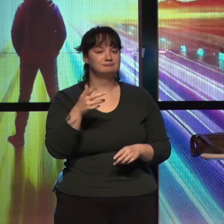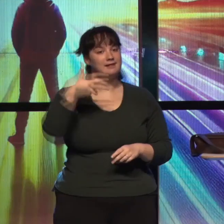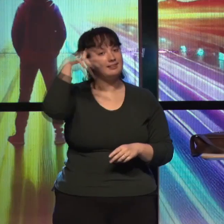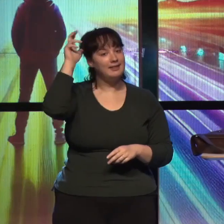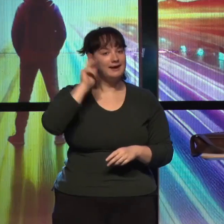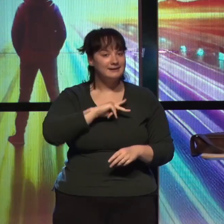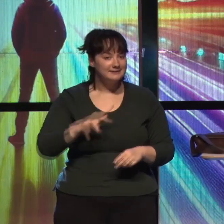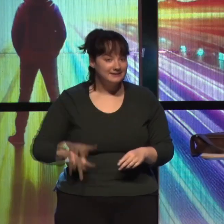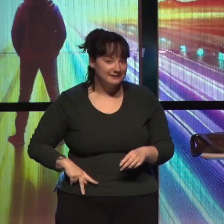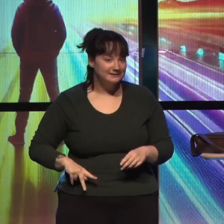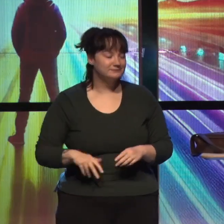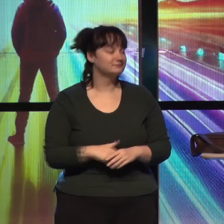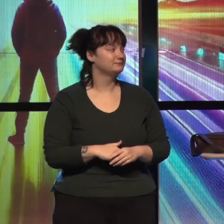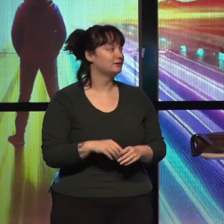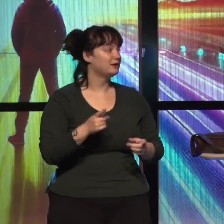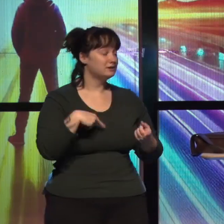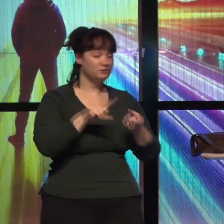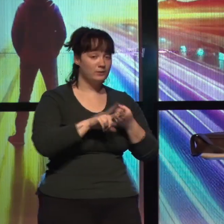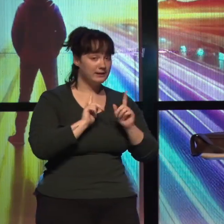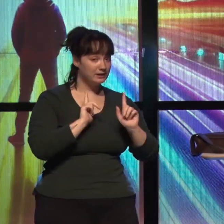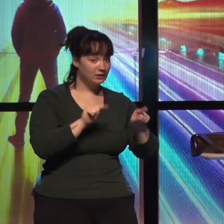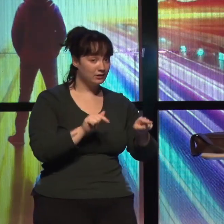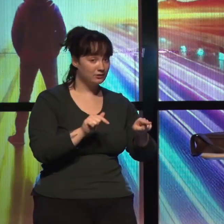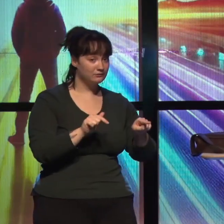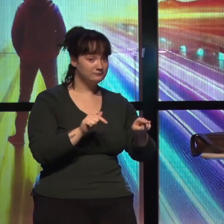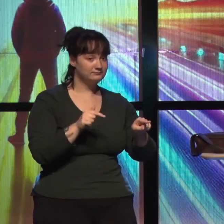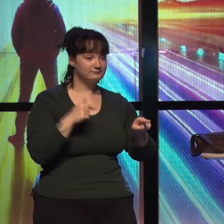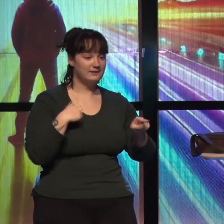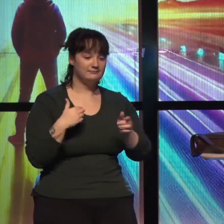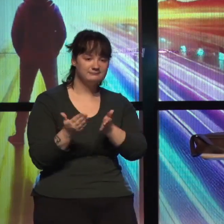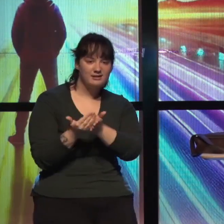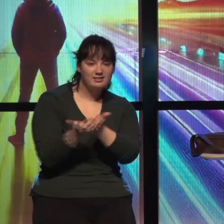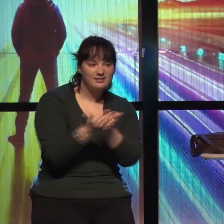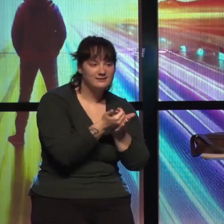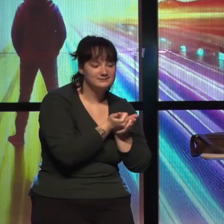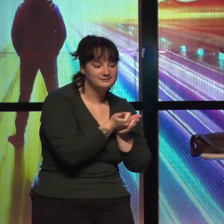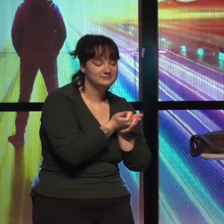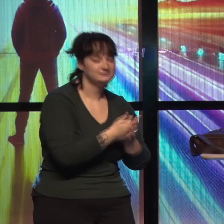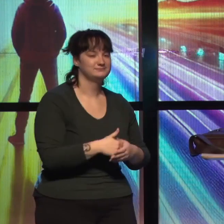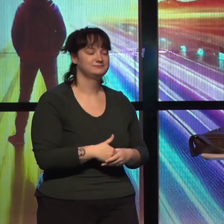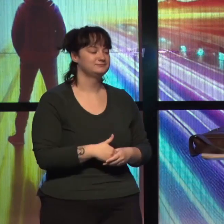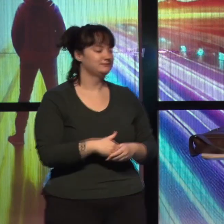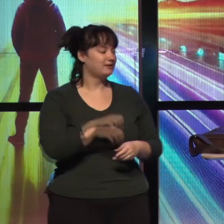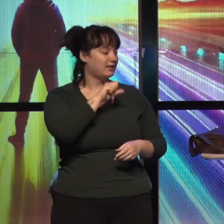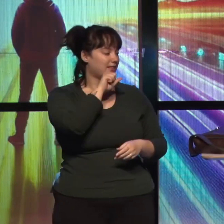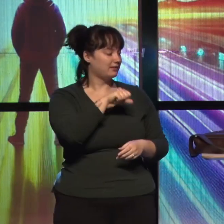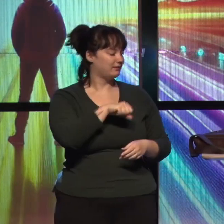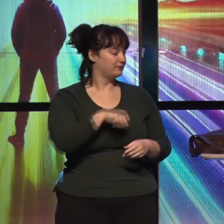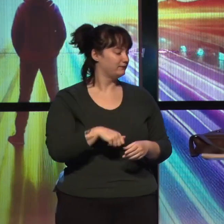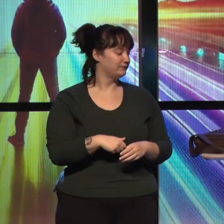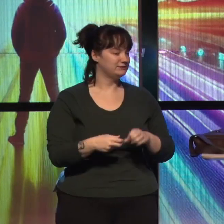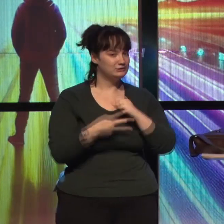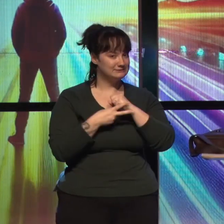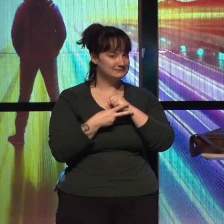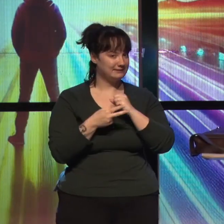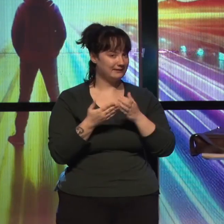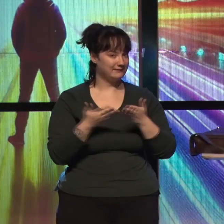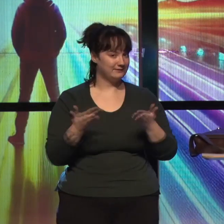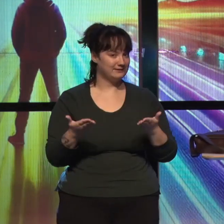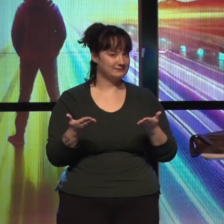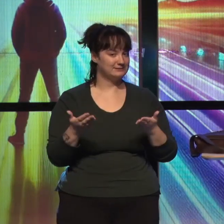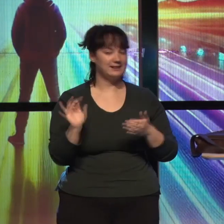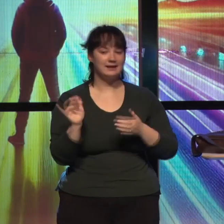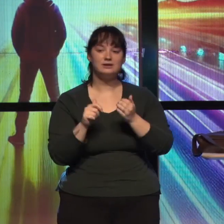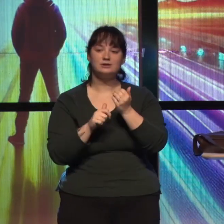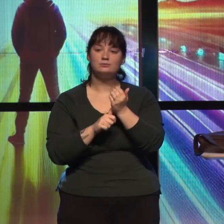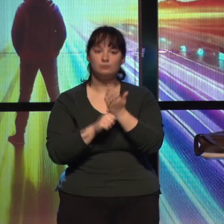brought with me today, because when I go, I'm kind of like a collector of things, right? I love to get like the souvenir like programs.